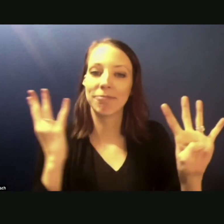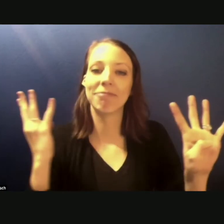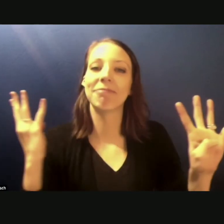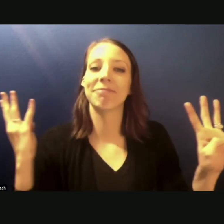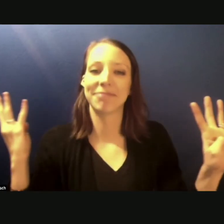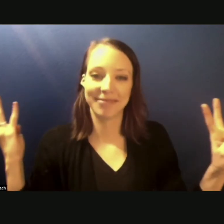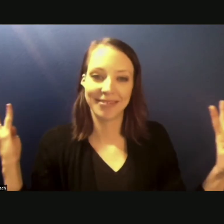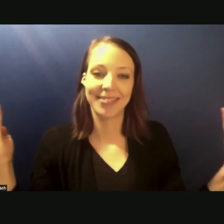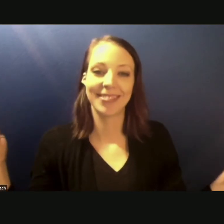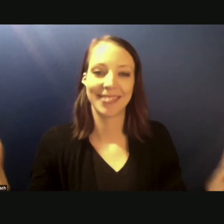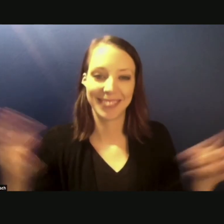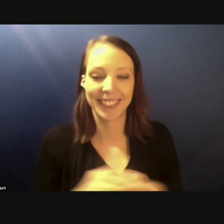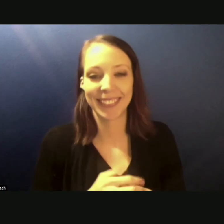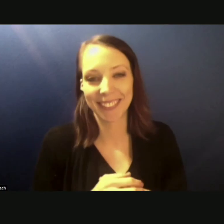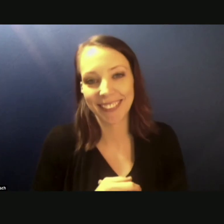and